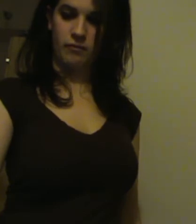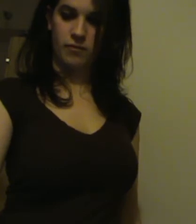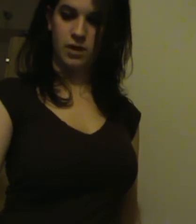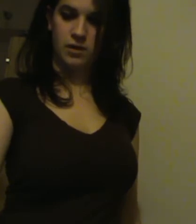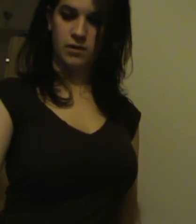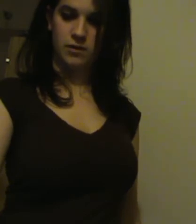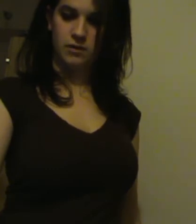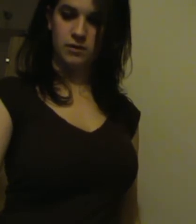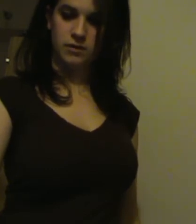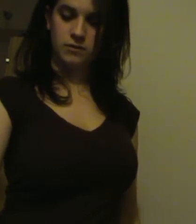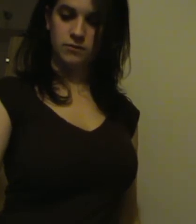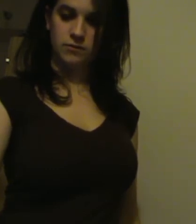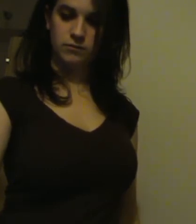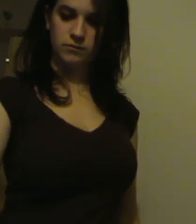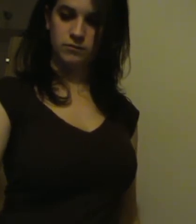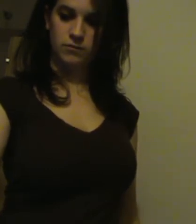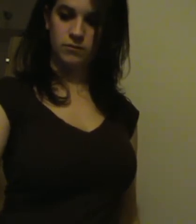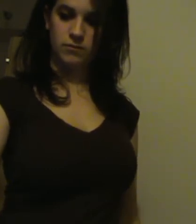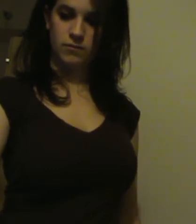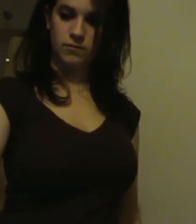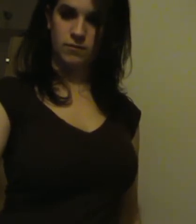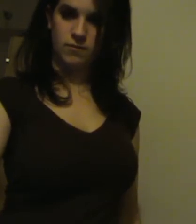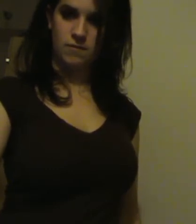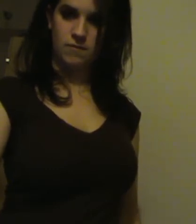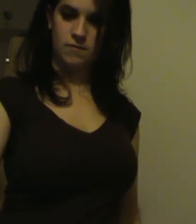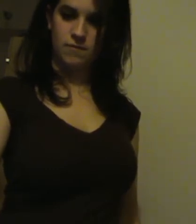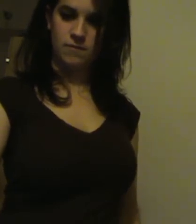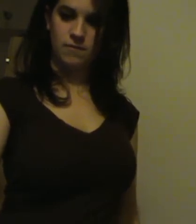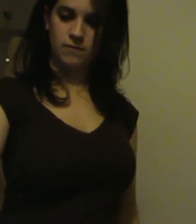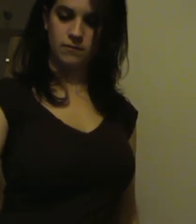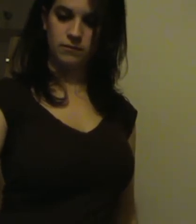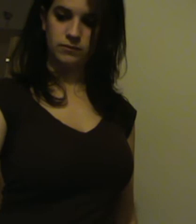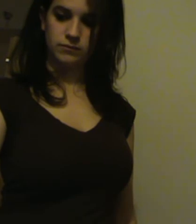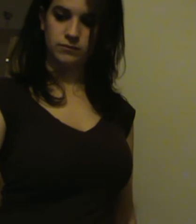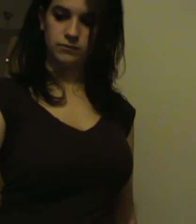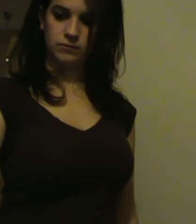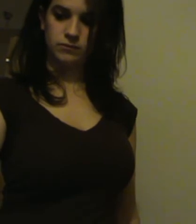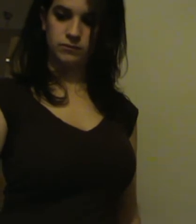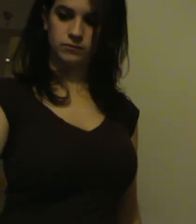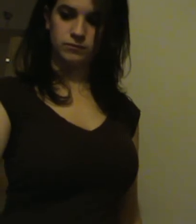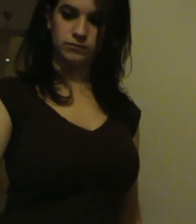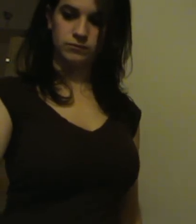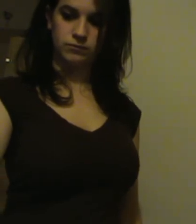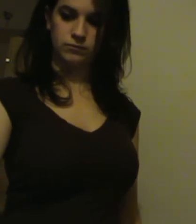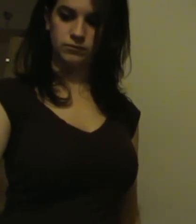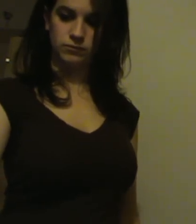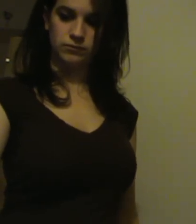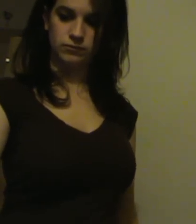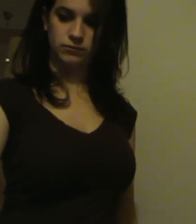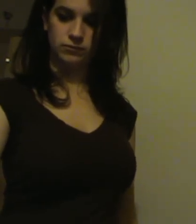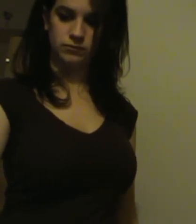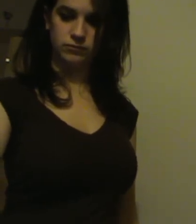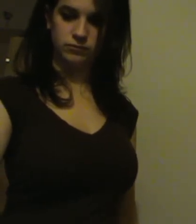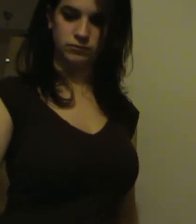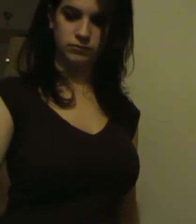when you have your fork and your knife at right angles on the plate at, if you're to think of a clock, the 20 after 10 position on the